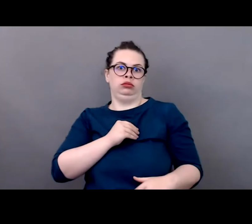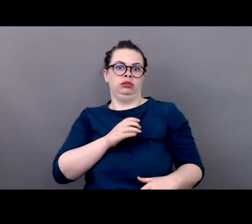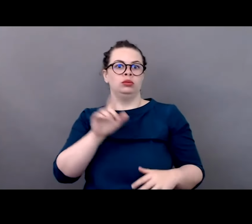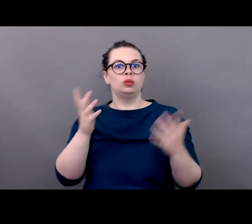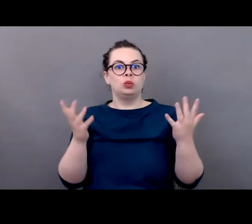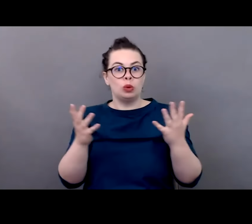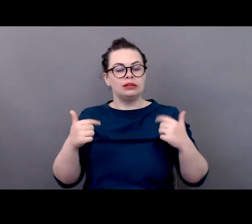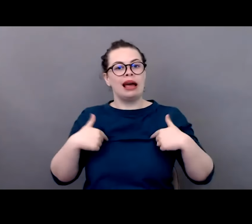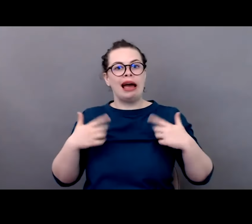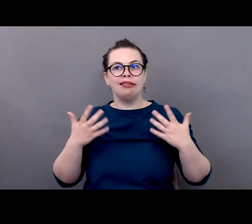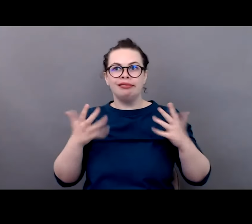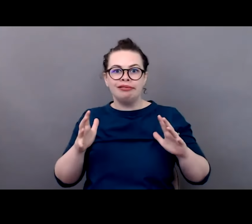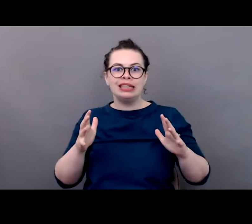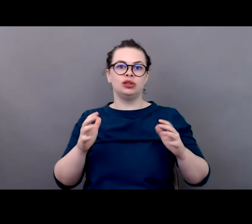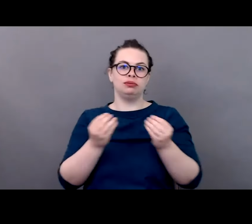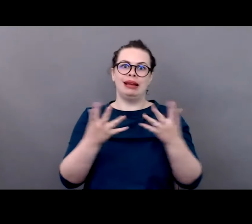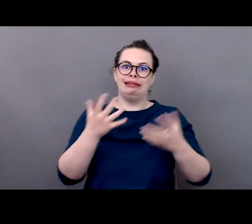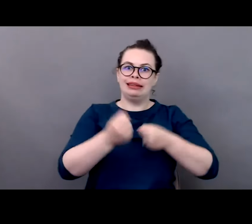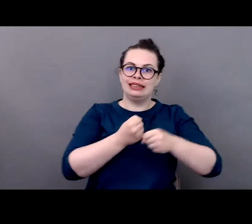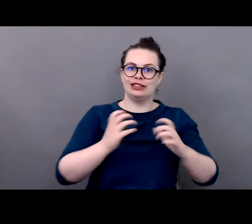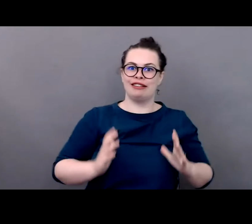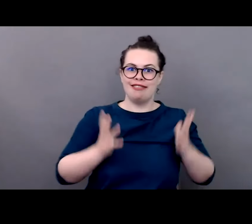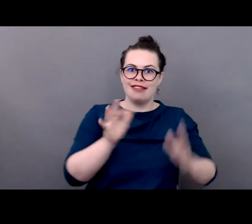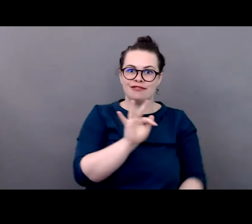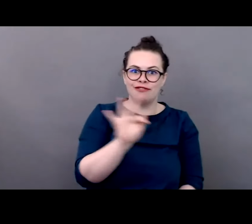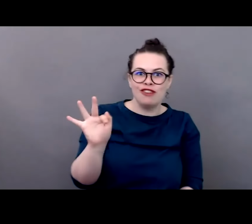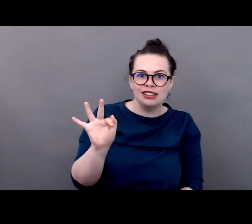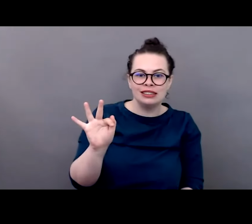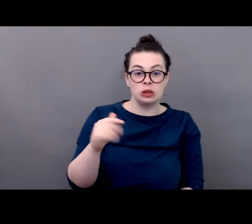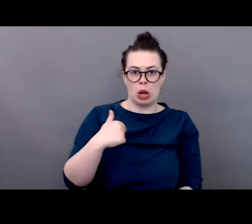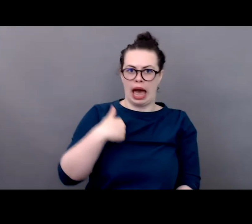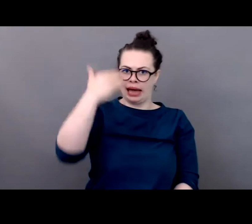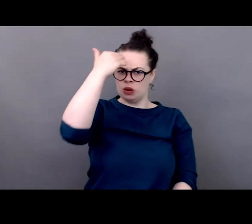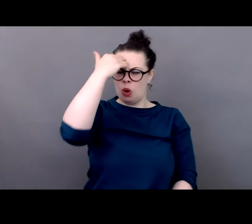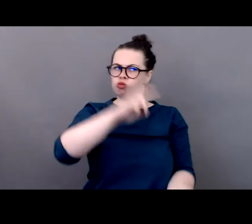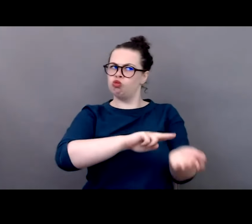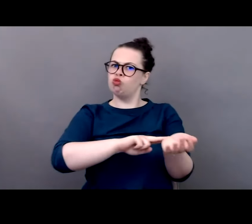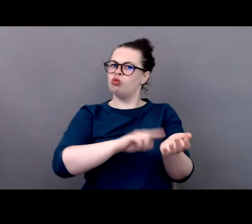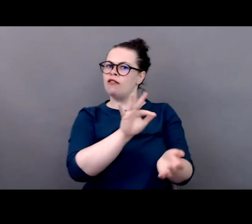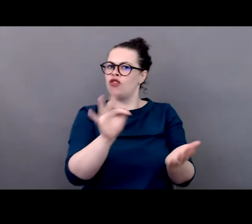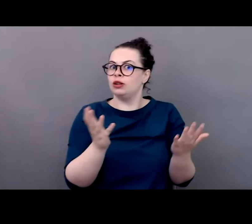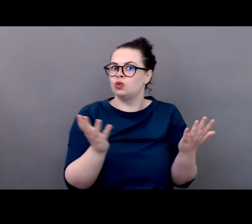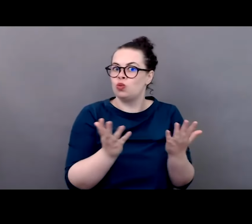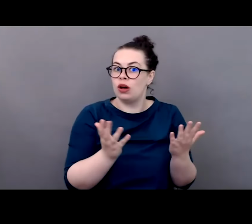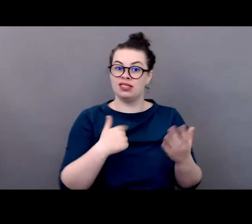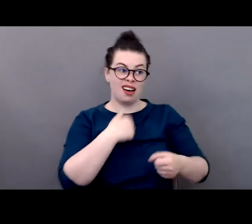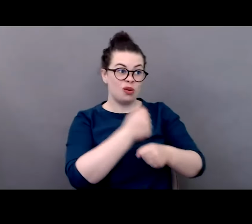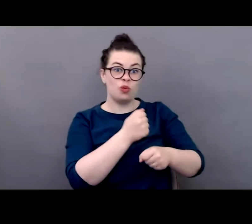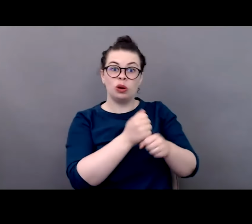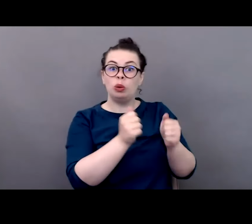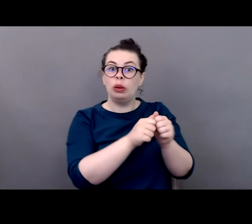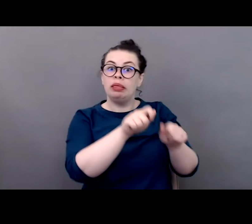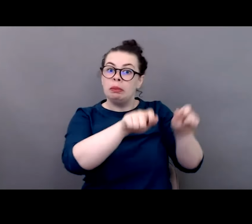living on several years in France with persons with intellectual disabilities, and having good relations,